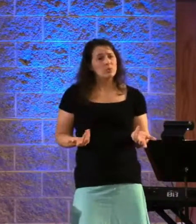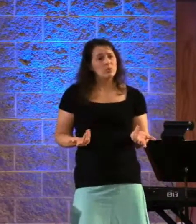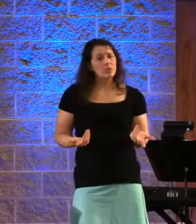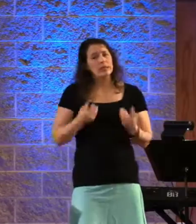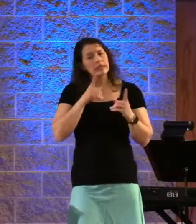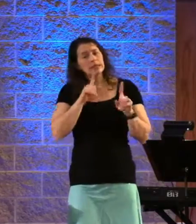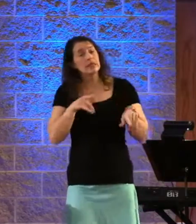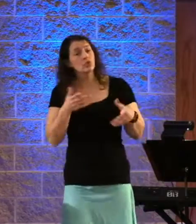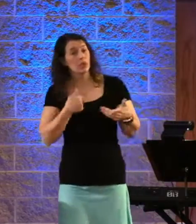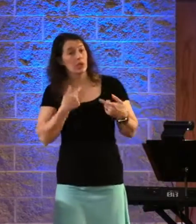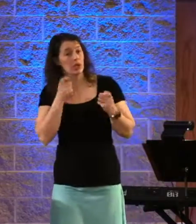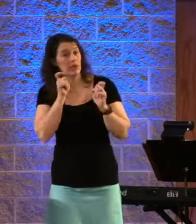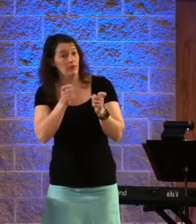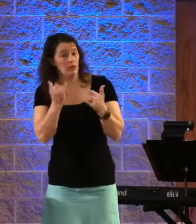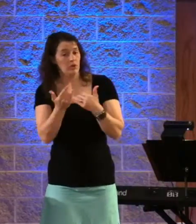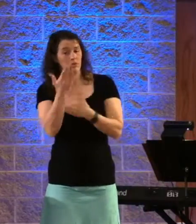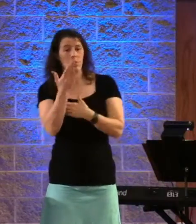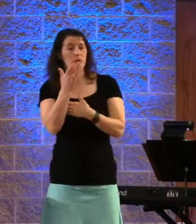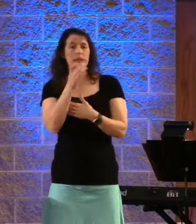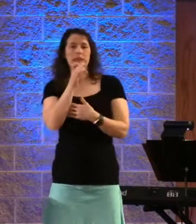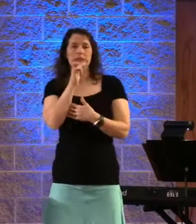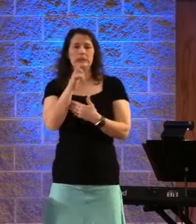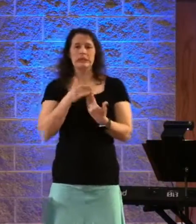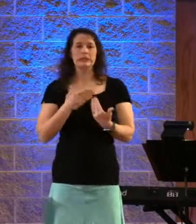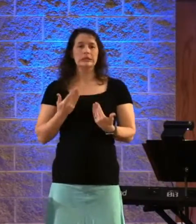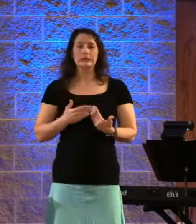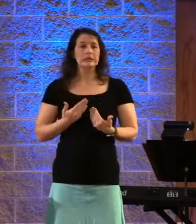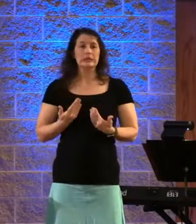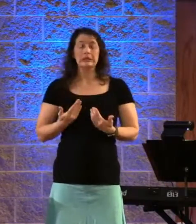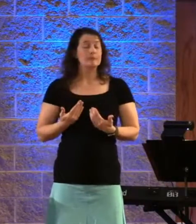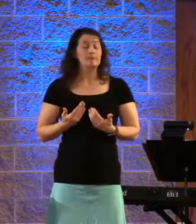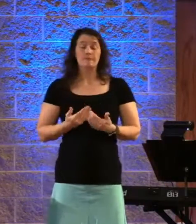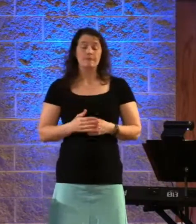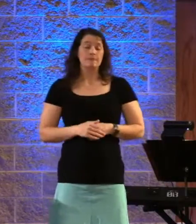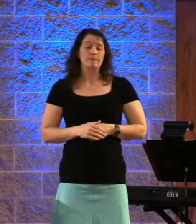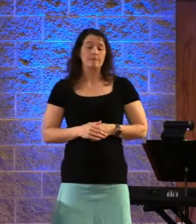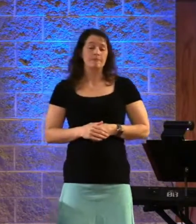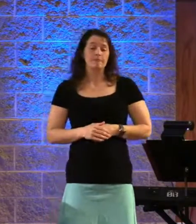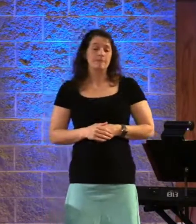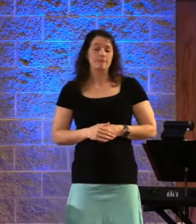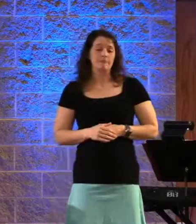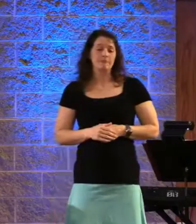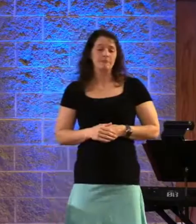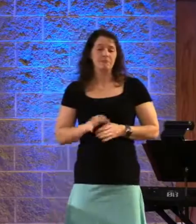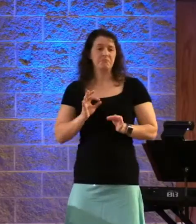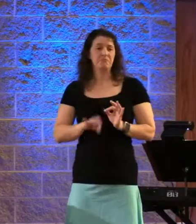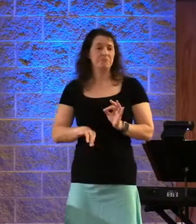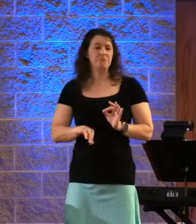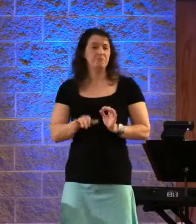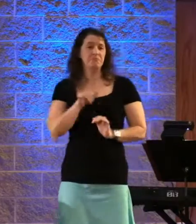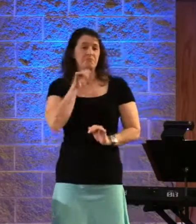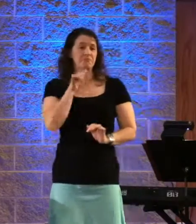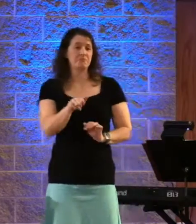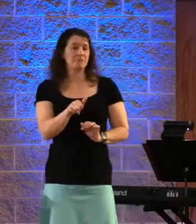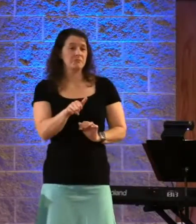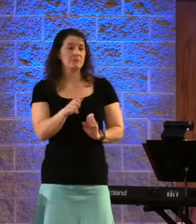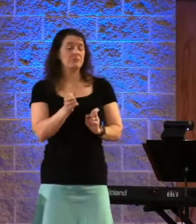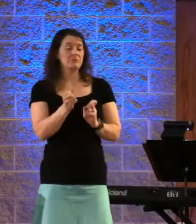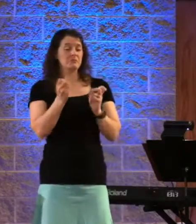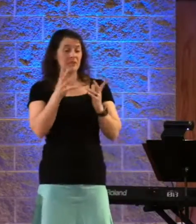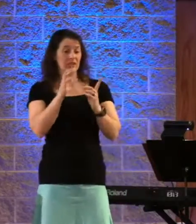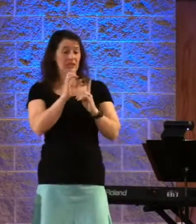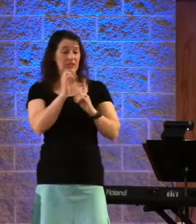And the answers I want to give you this morning are not going to be easy. They're not going to be simple. A lot of